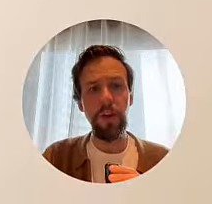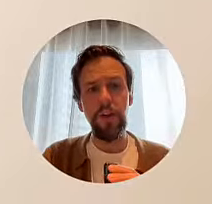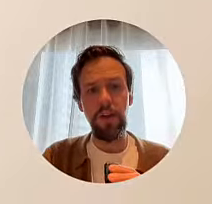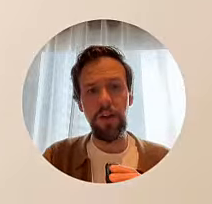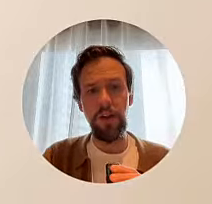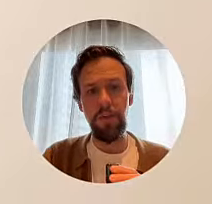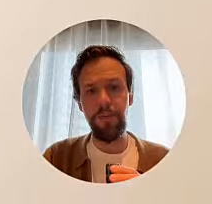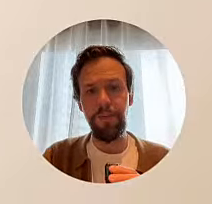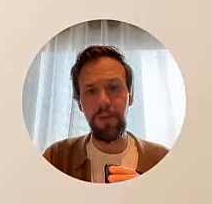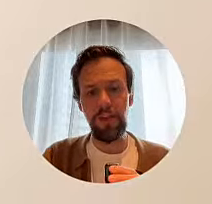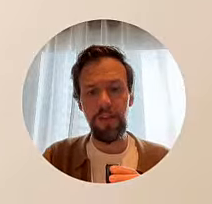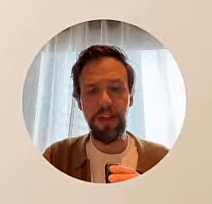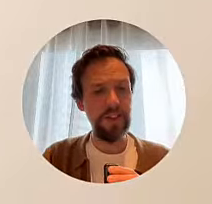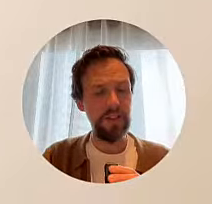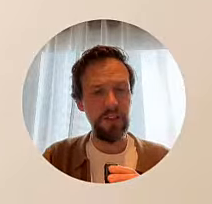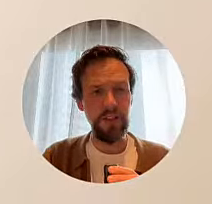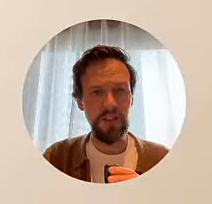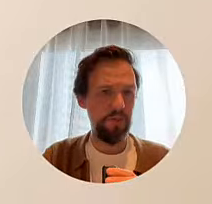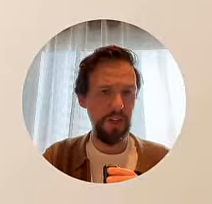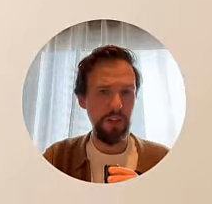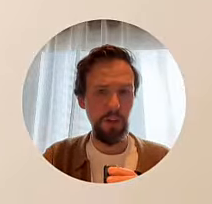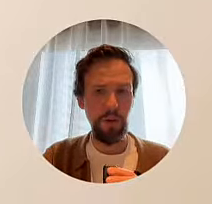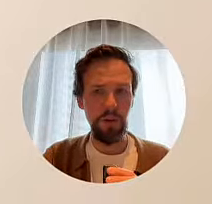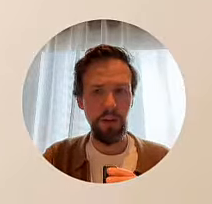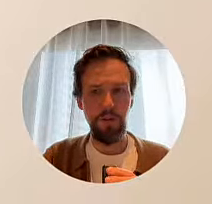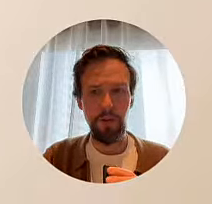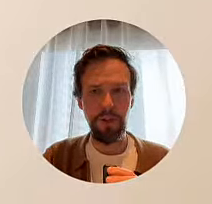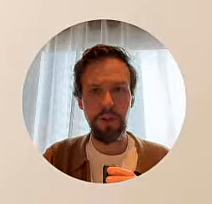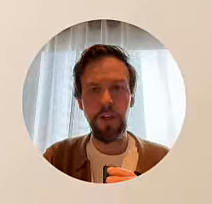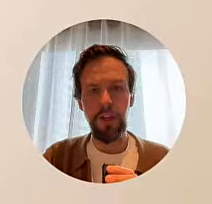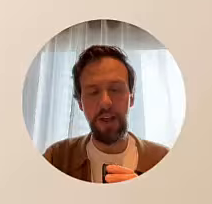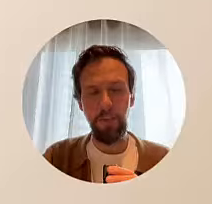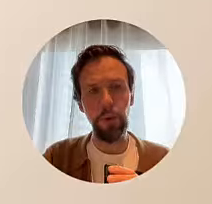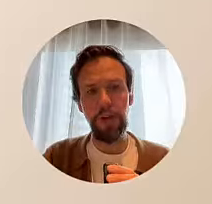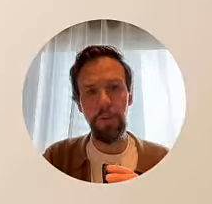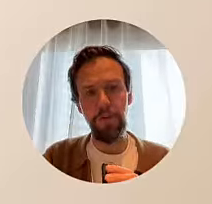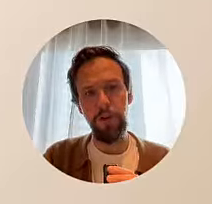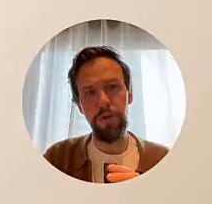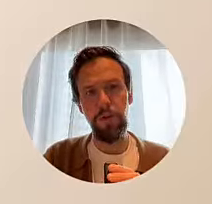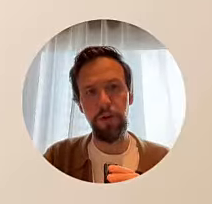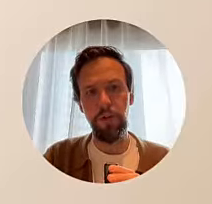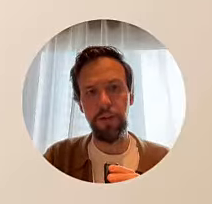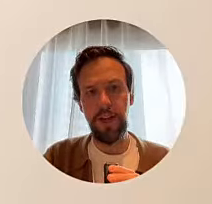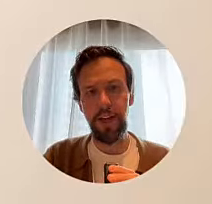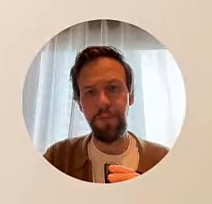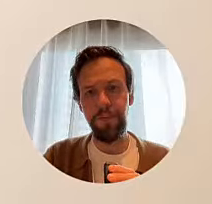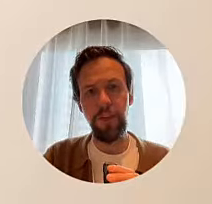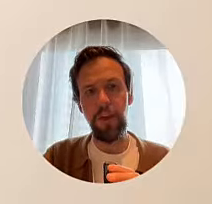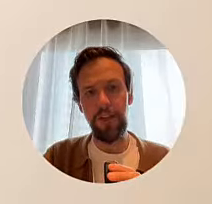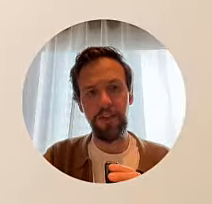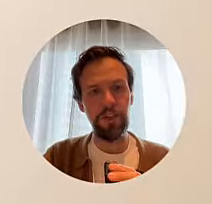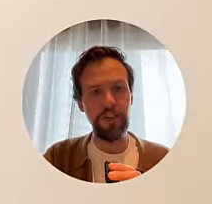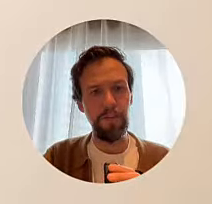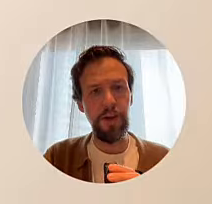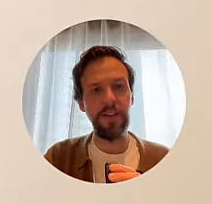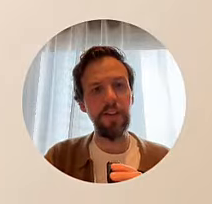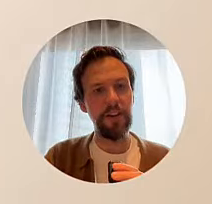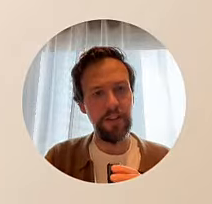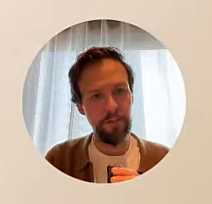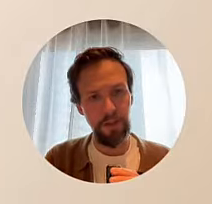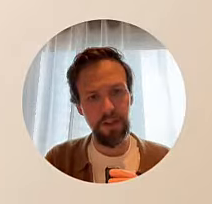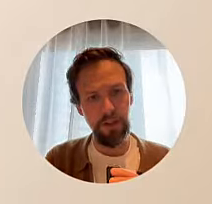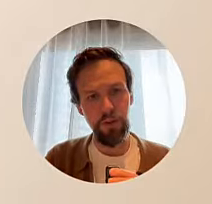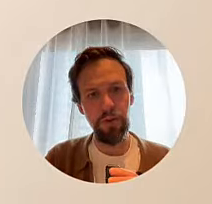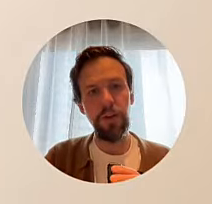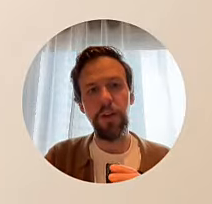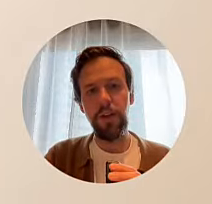So this is basically what the first prototype of Art of Fauna looked like. It's just a puzzle that